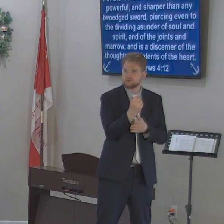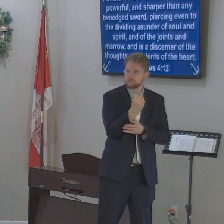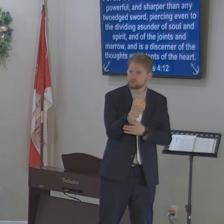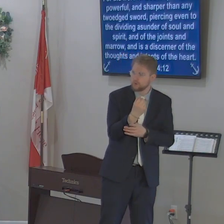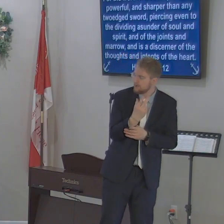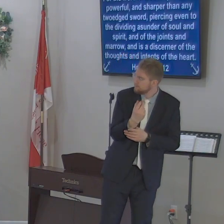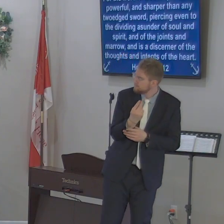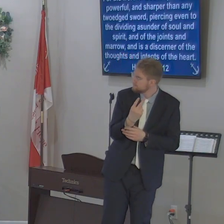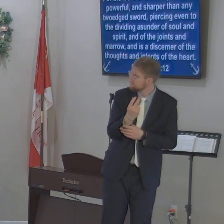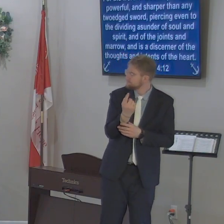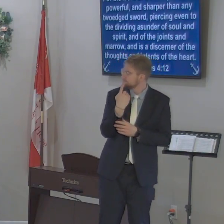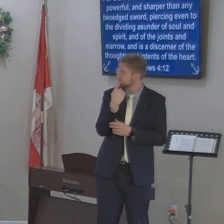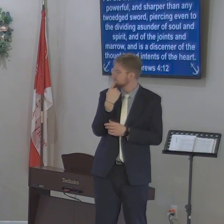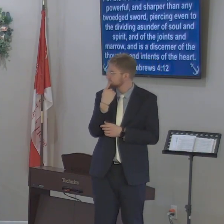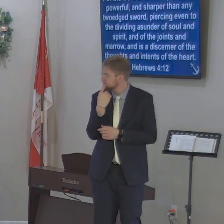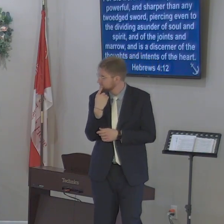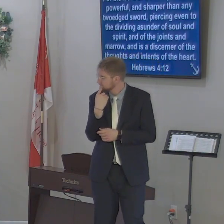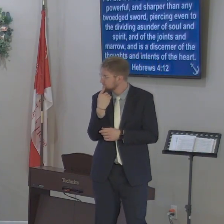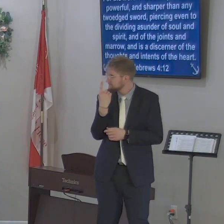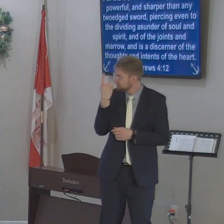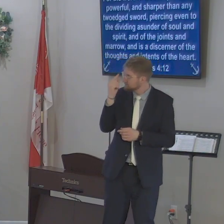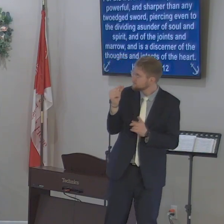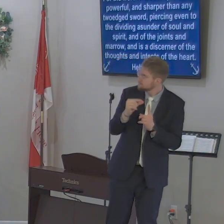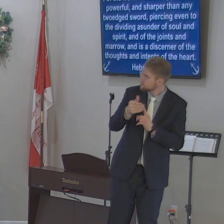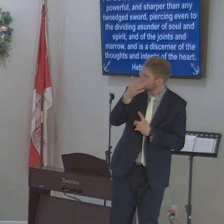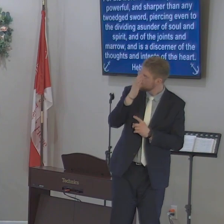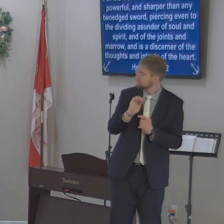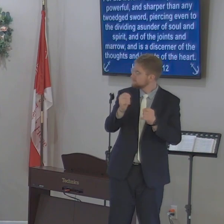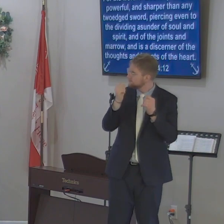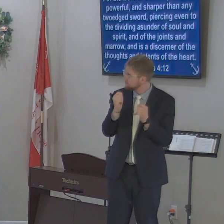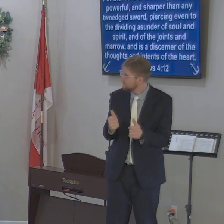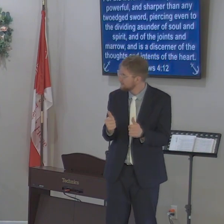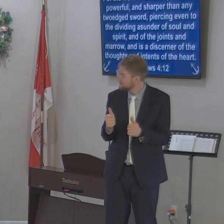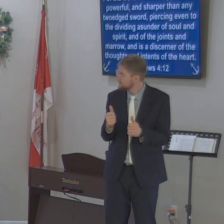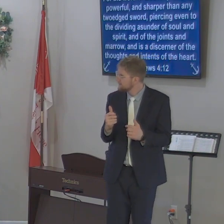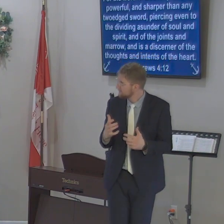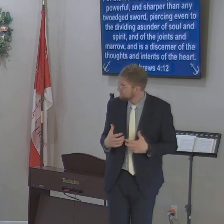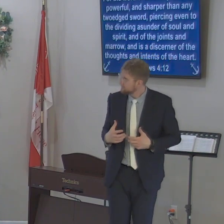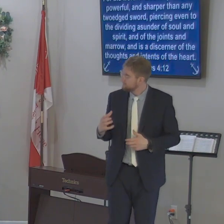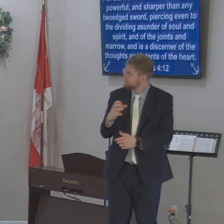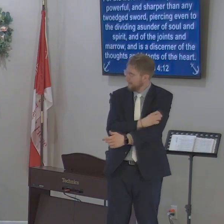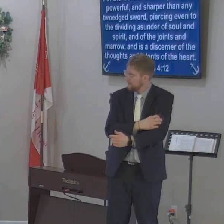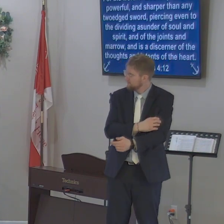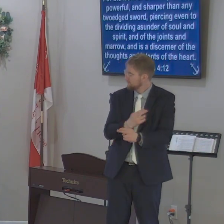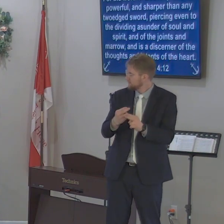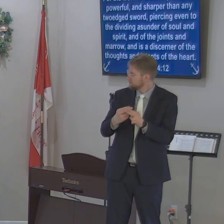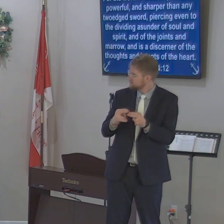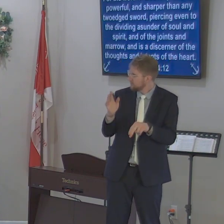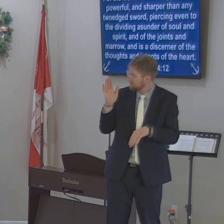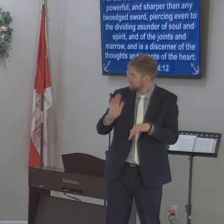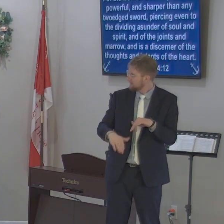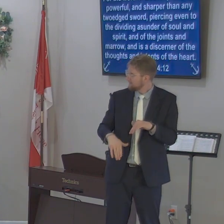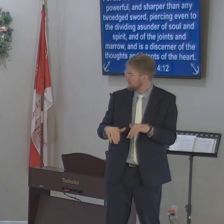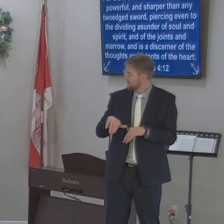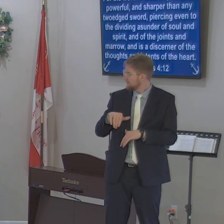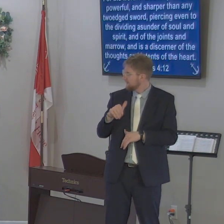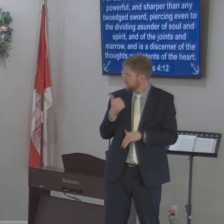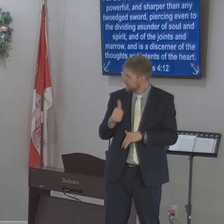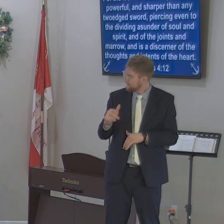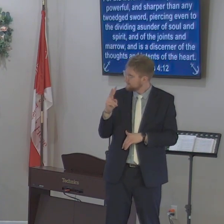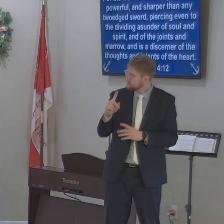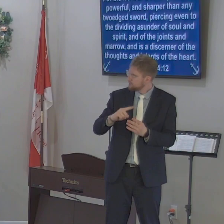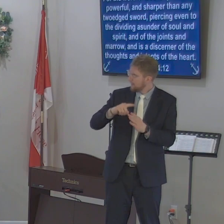true living word of God. The word of God is quick. It's alive and powerful and sharper than any two-edged